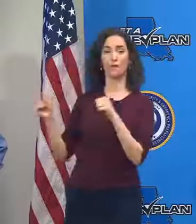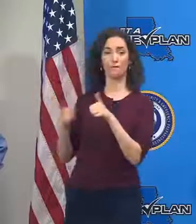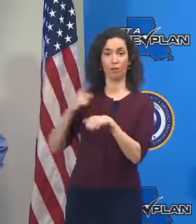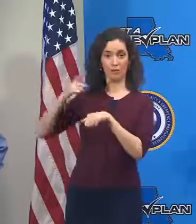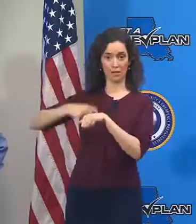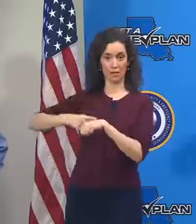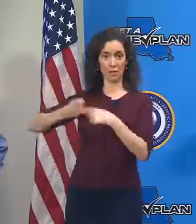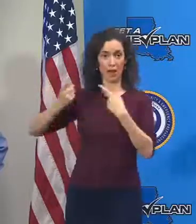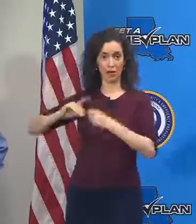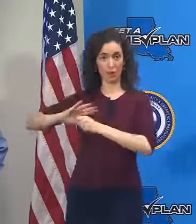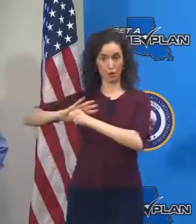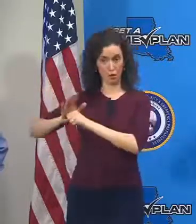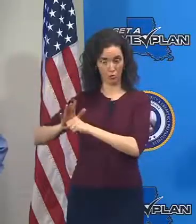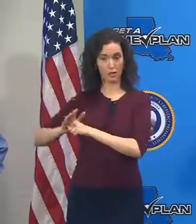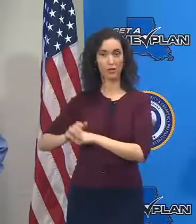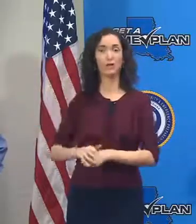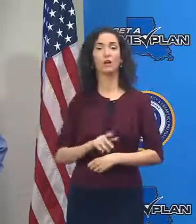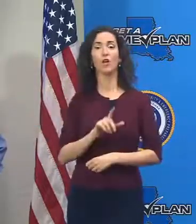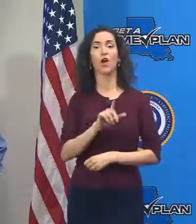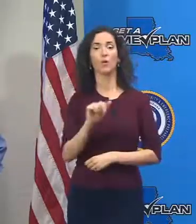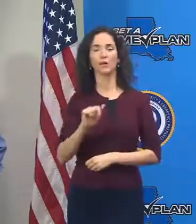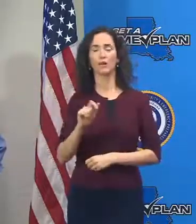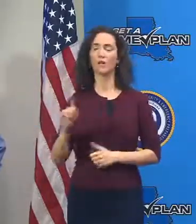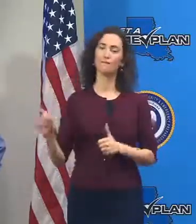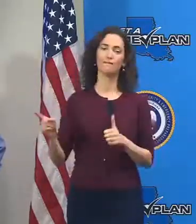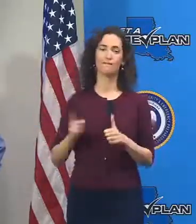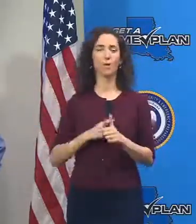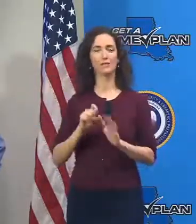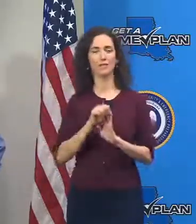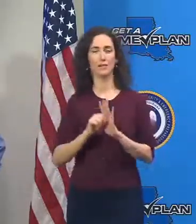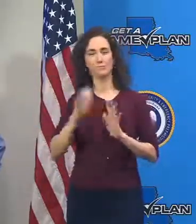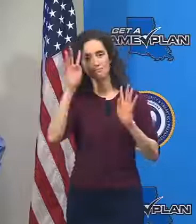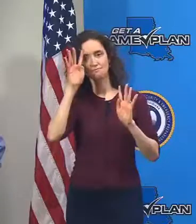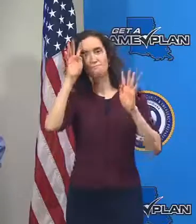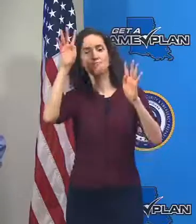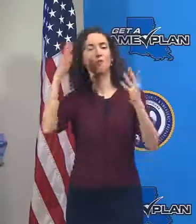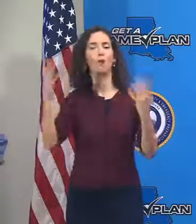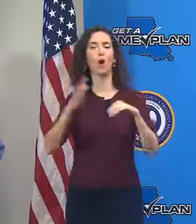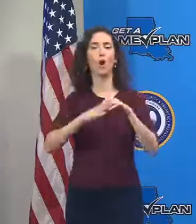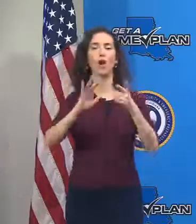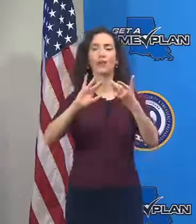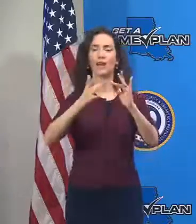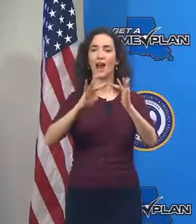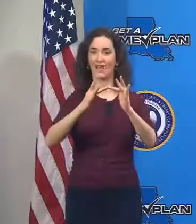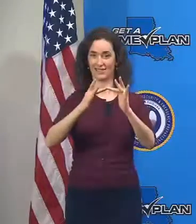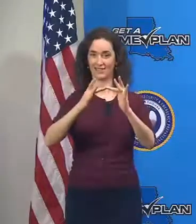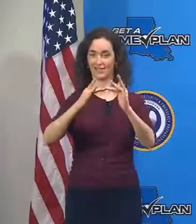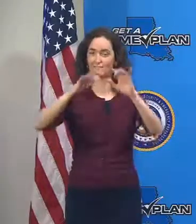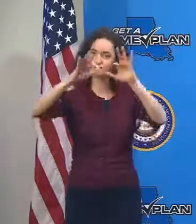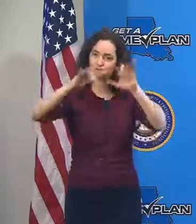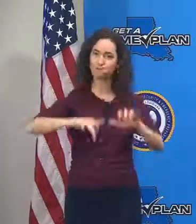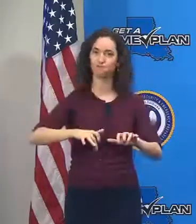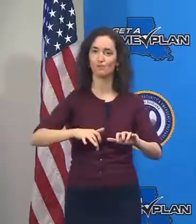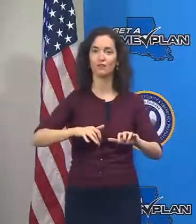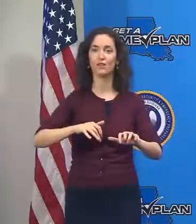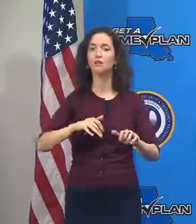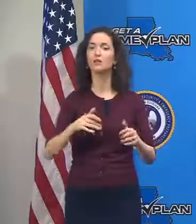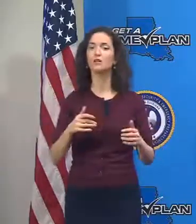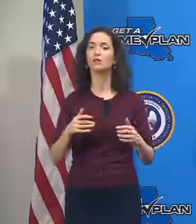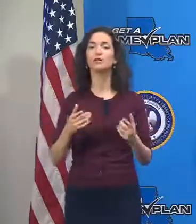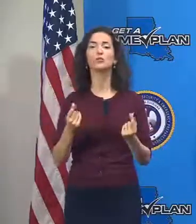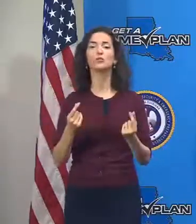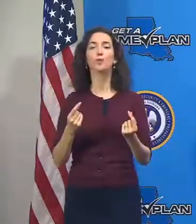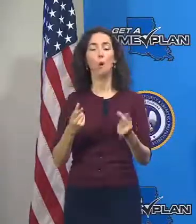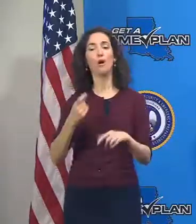COVID, Louisiana pioneered the virtual process. You don't need anything but a telephone